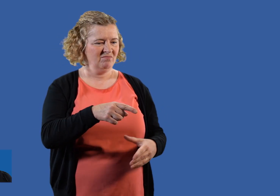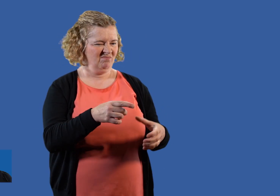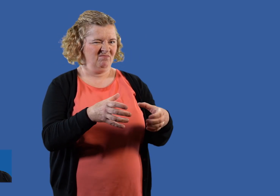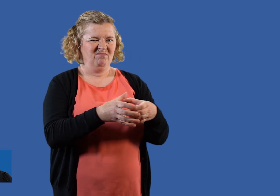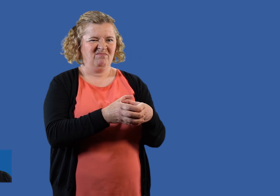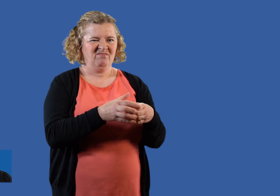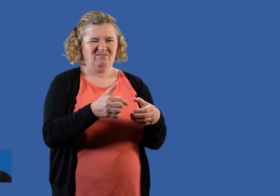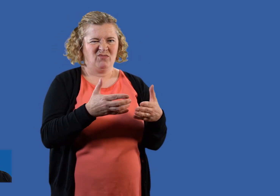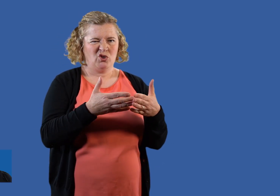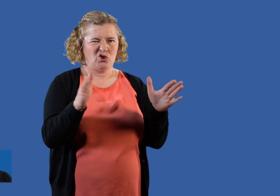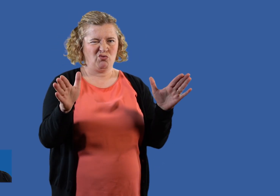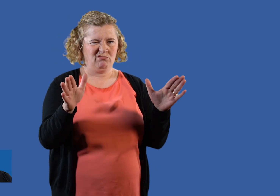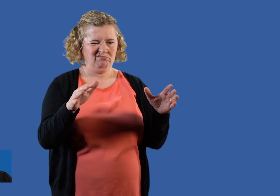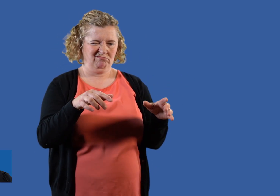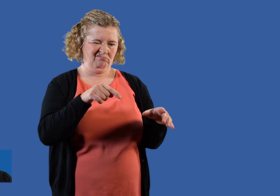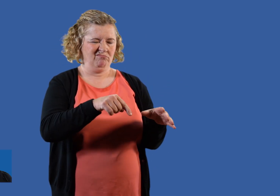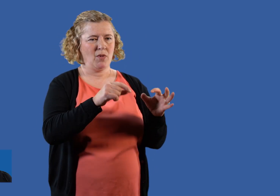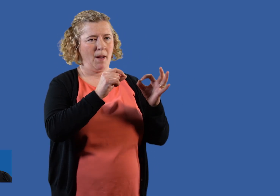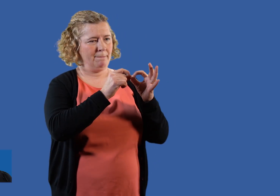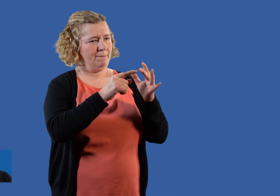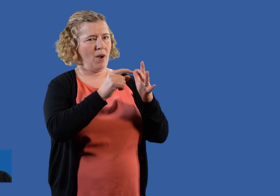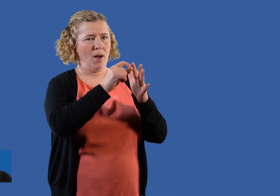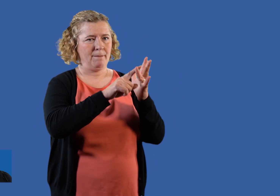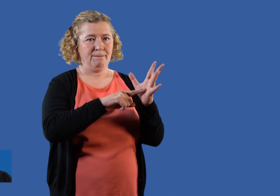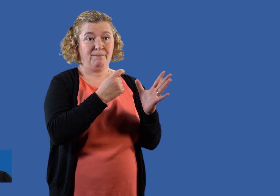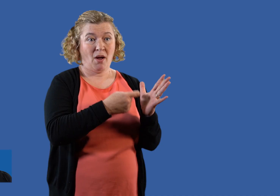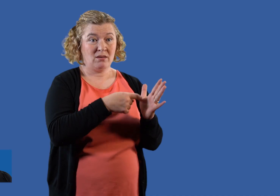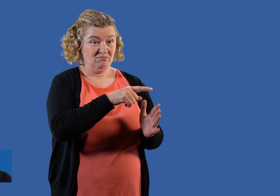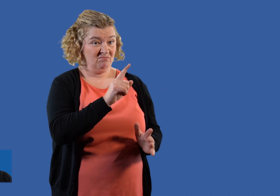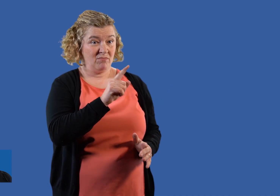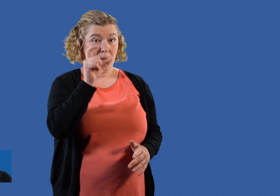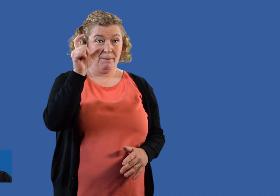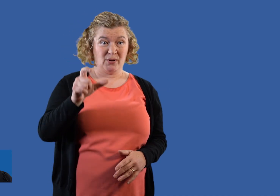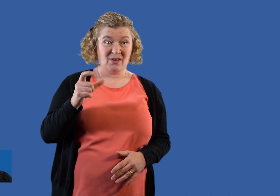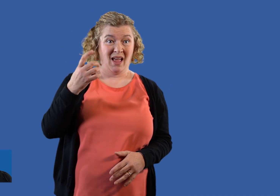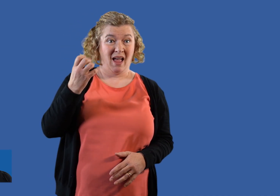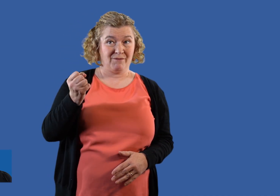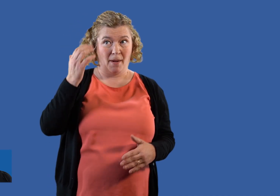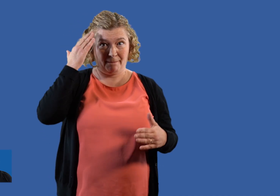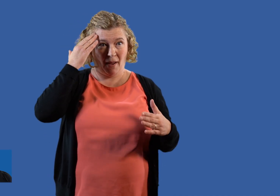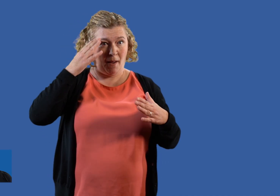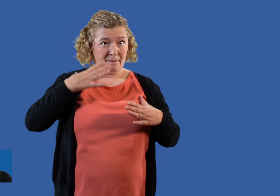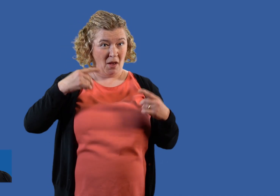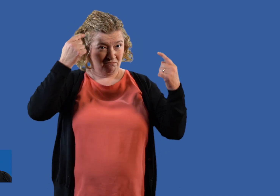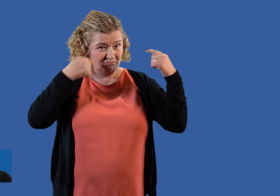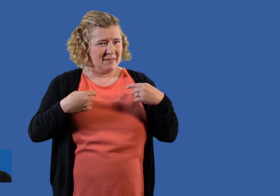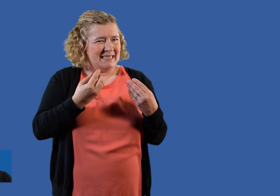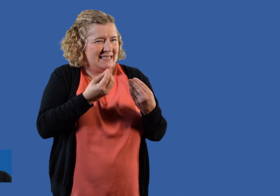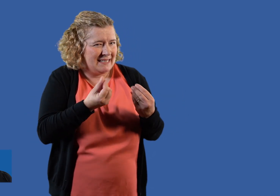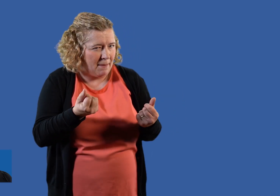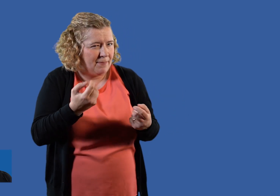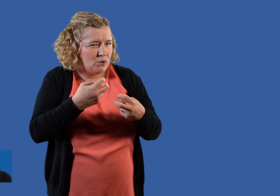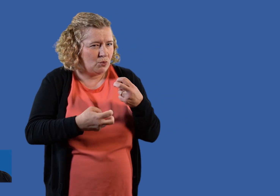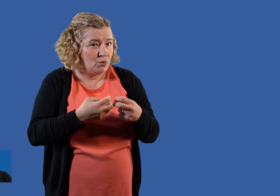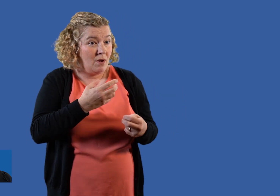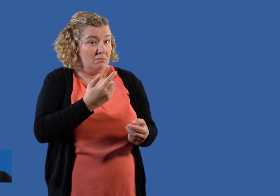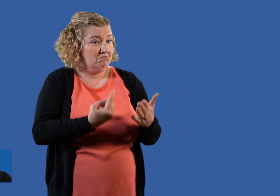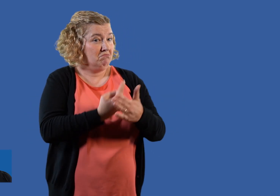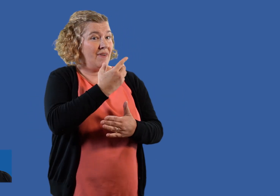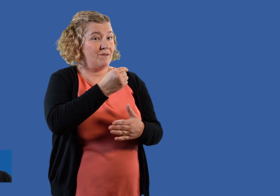The final one is just called bipolar disorder, and this is a general category. A person only has some symptoms of bipolar disorder,